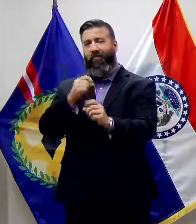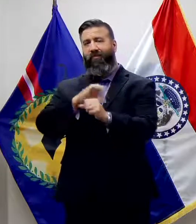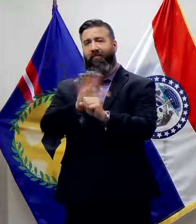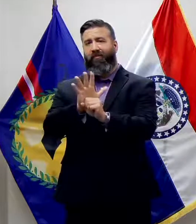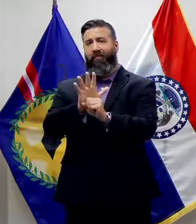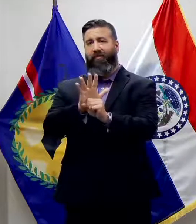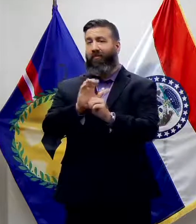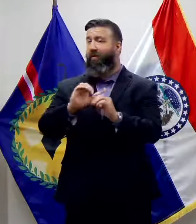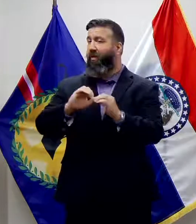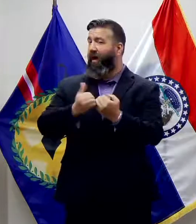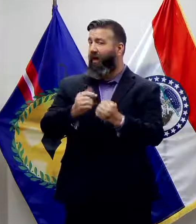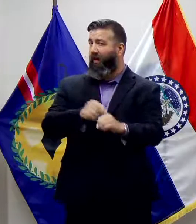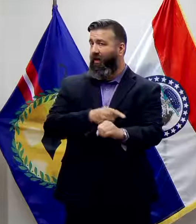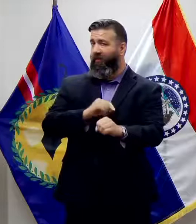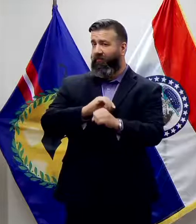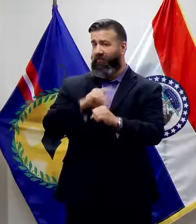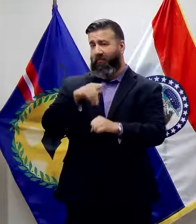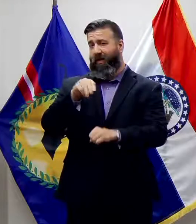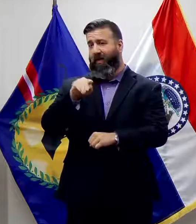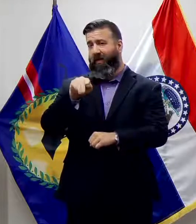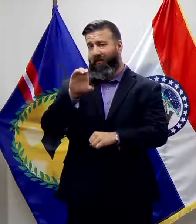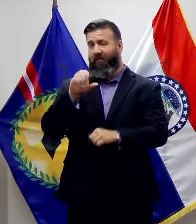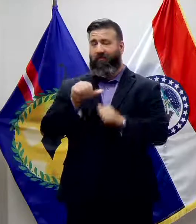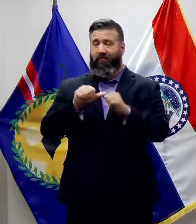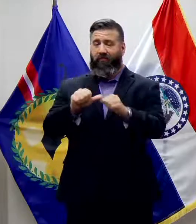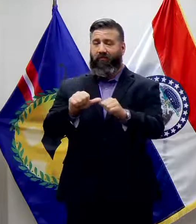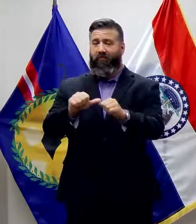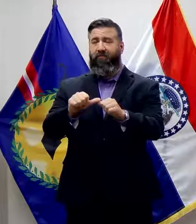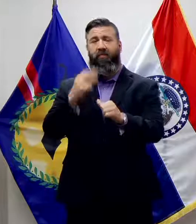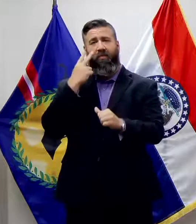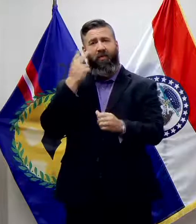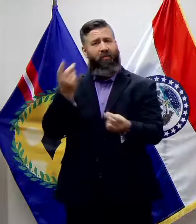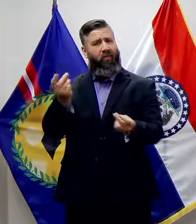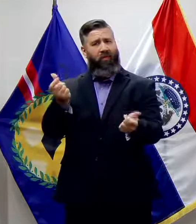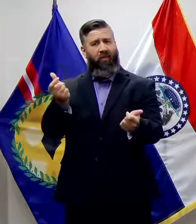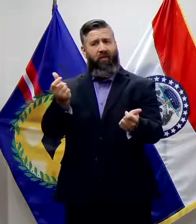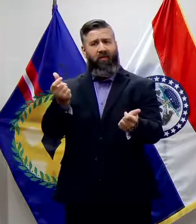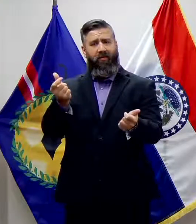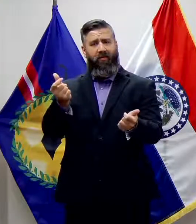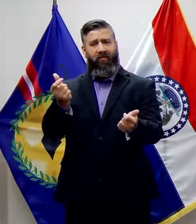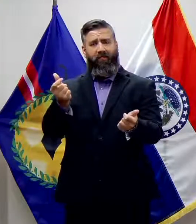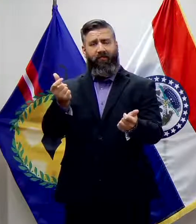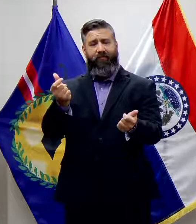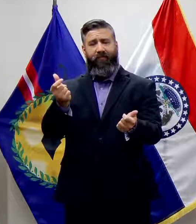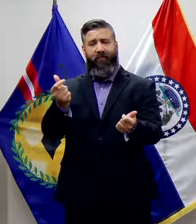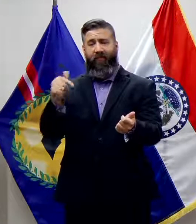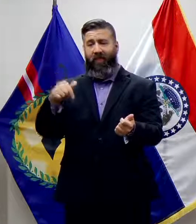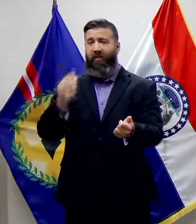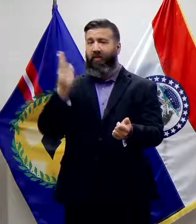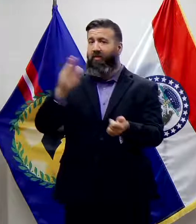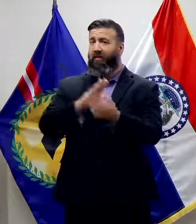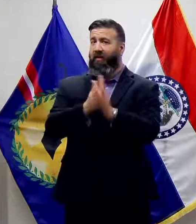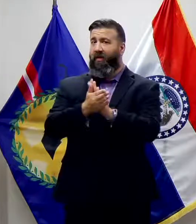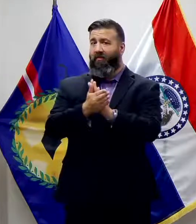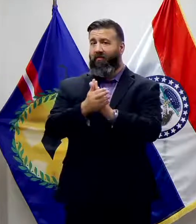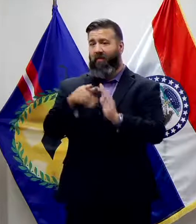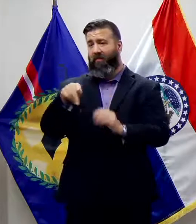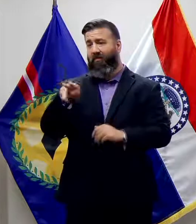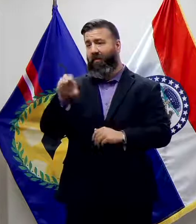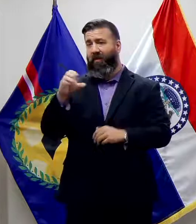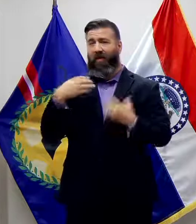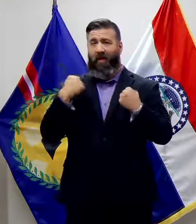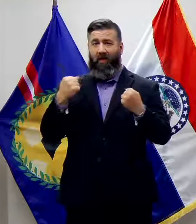or how long this pandemic would last. But we saw very quickly that not only would this become a public health